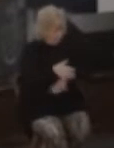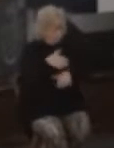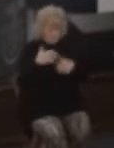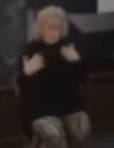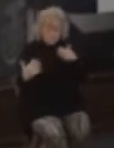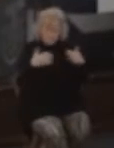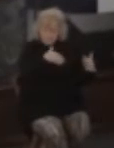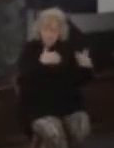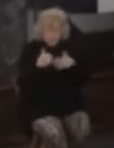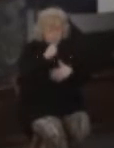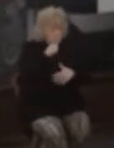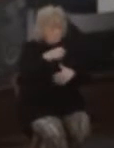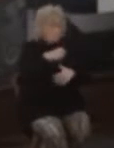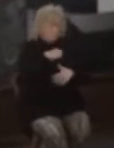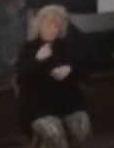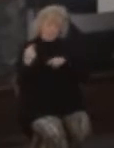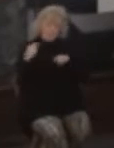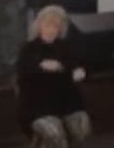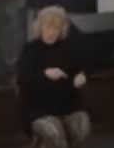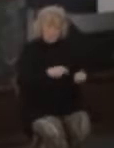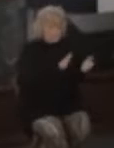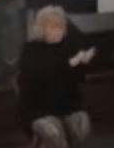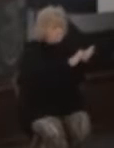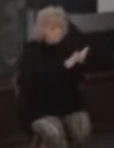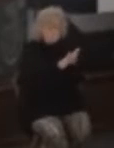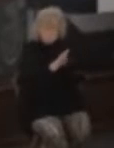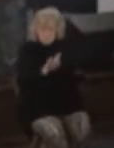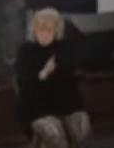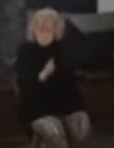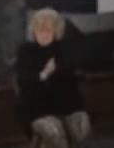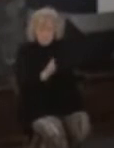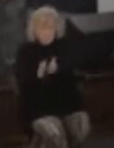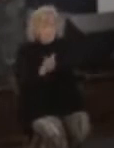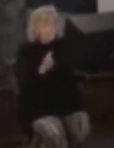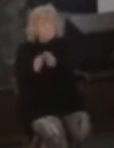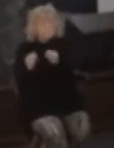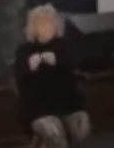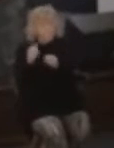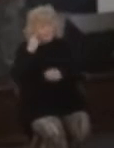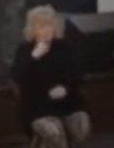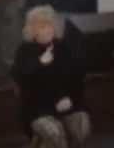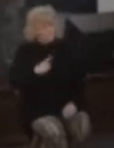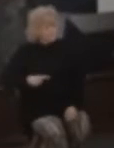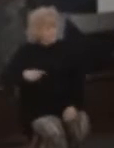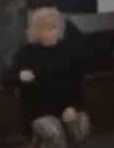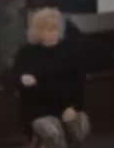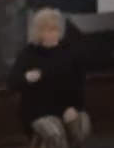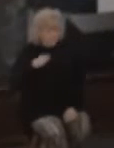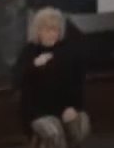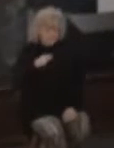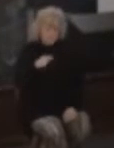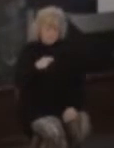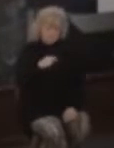the women came out to meet Saul. That's a good thing, right? And they're singing and they're dancing and they're